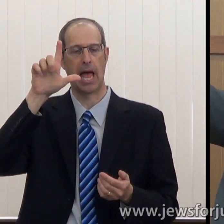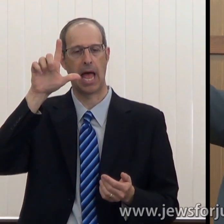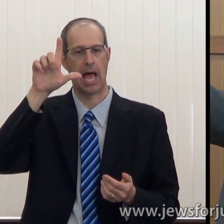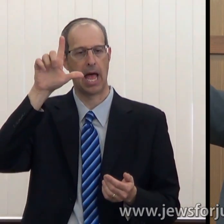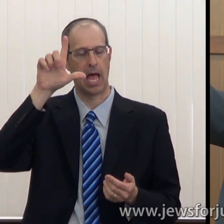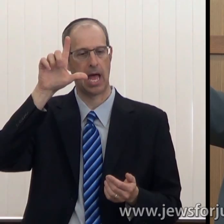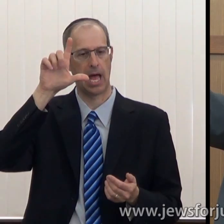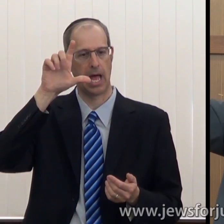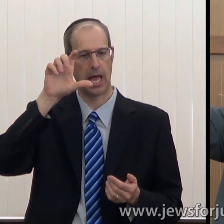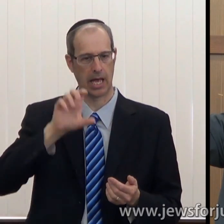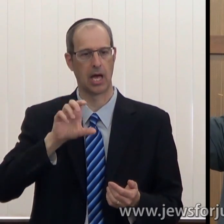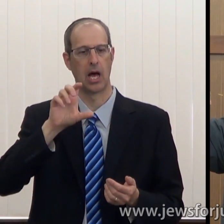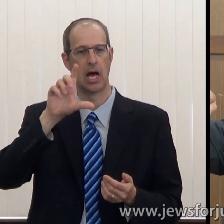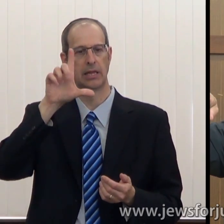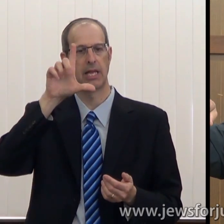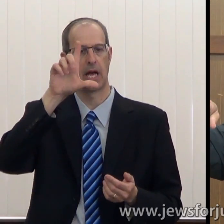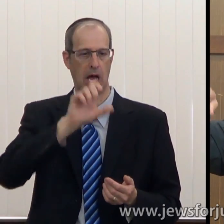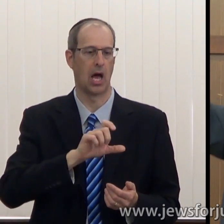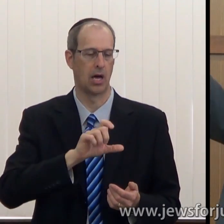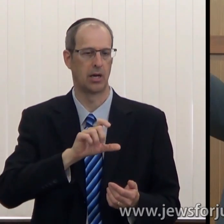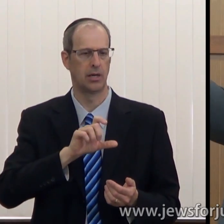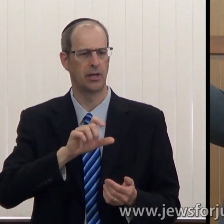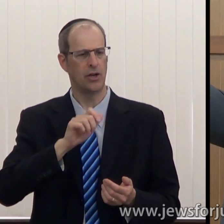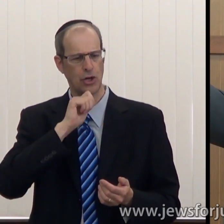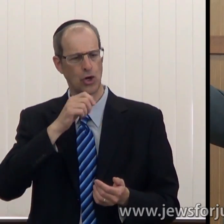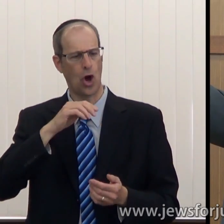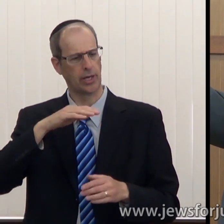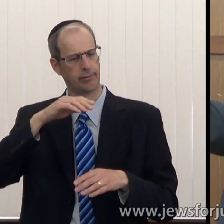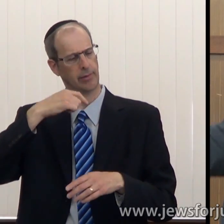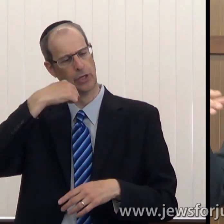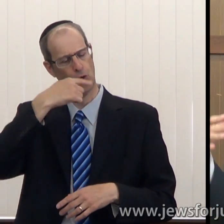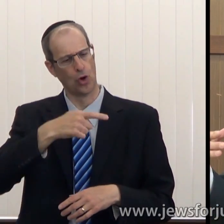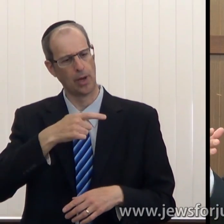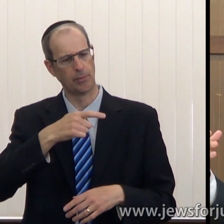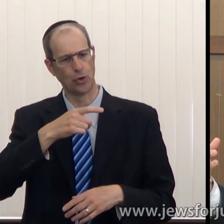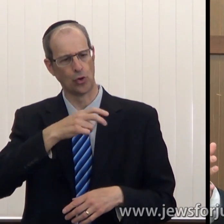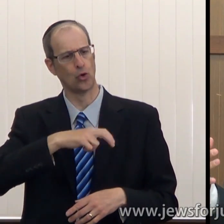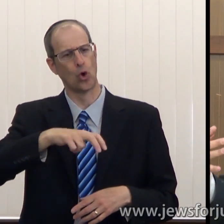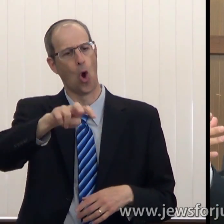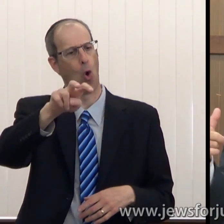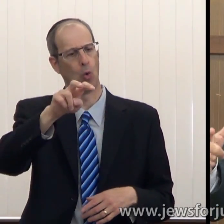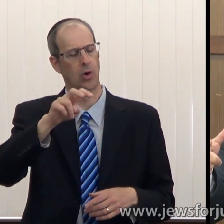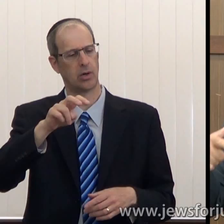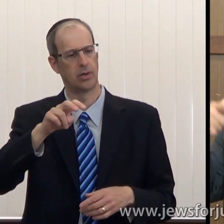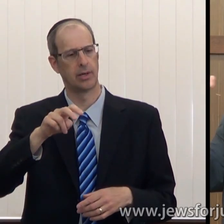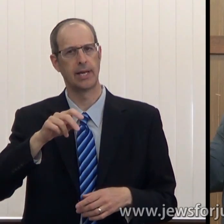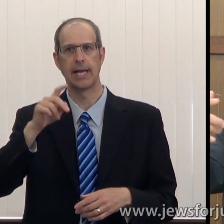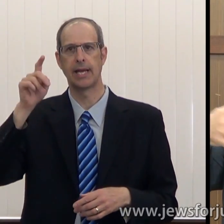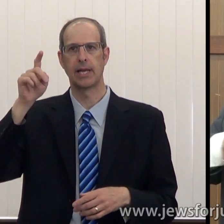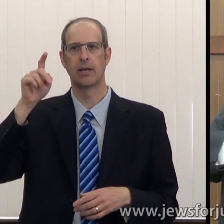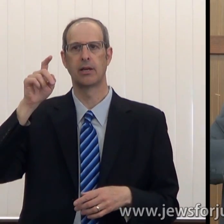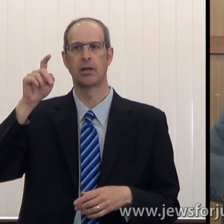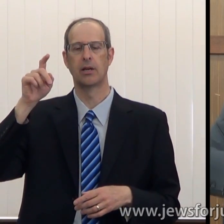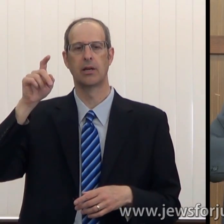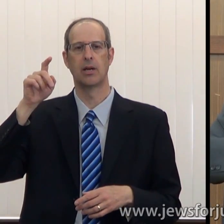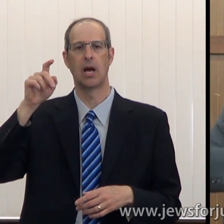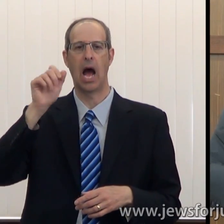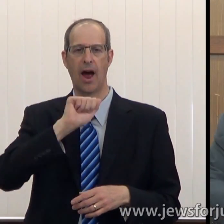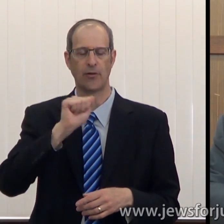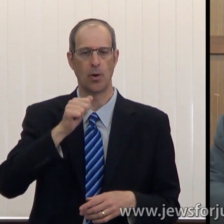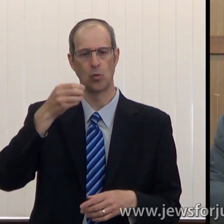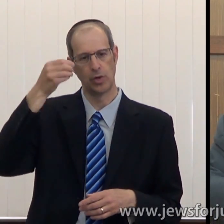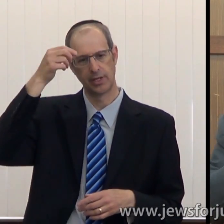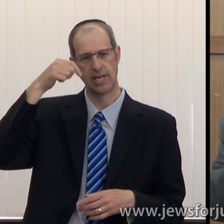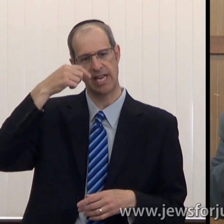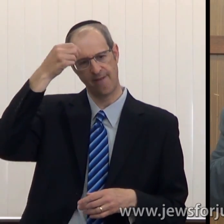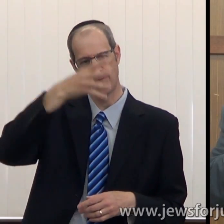Lecha. He wasn't just being told to go somewhere. Avraham was told, Lech Lecha, go to